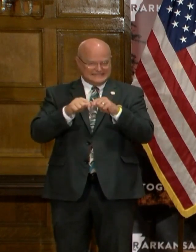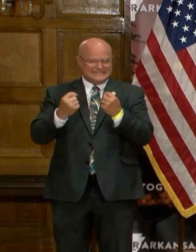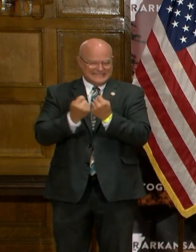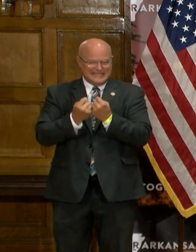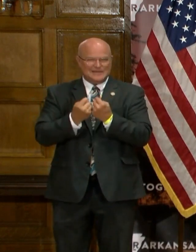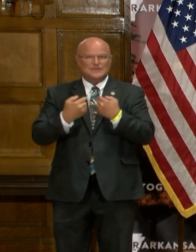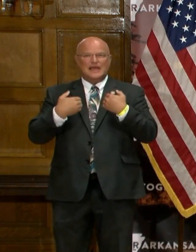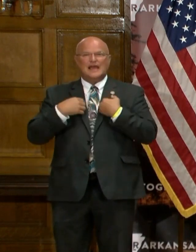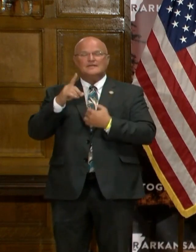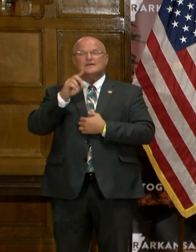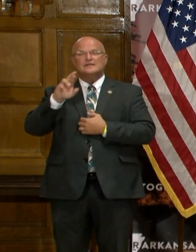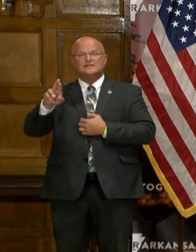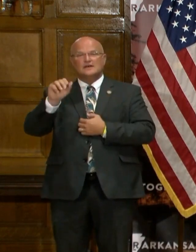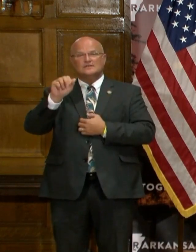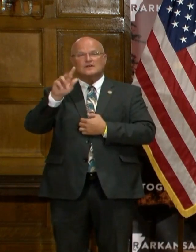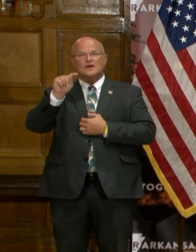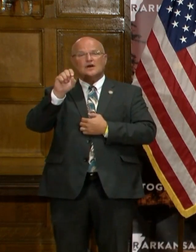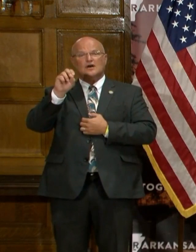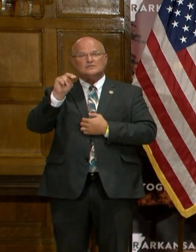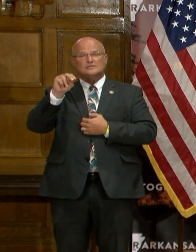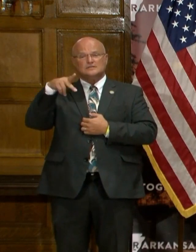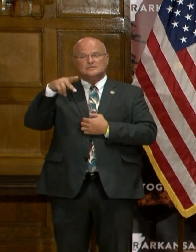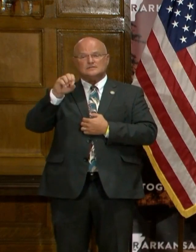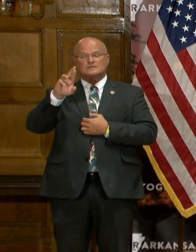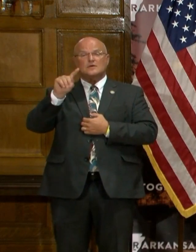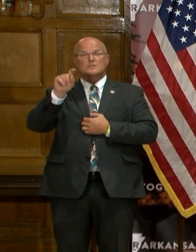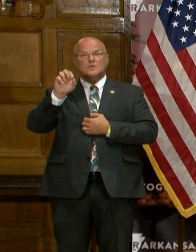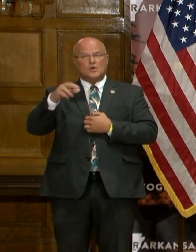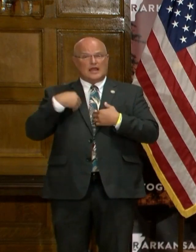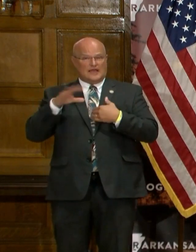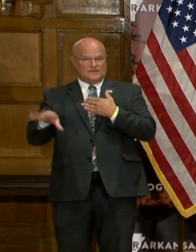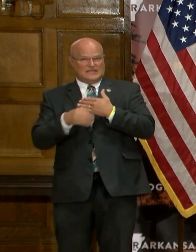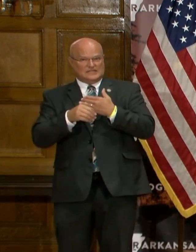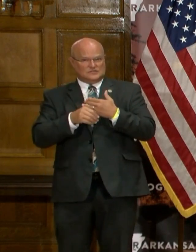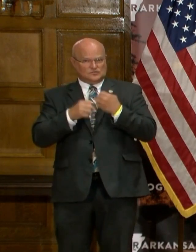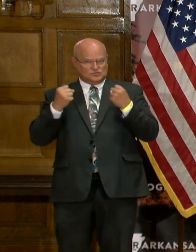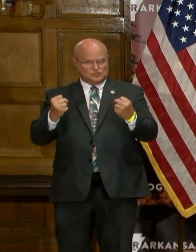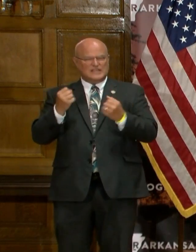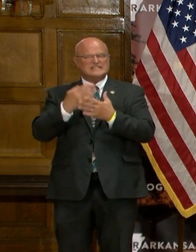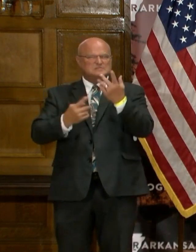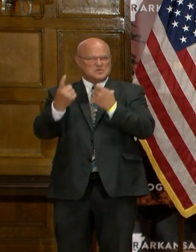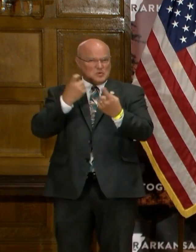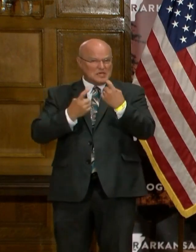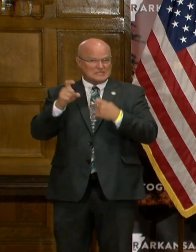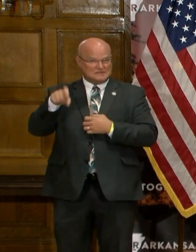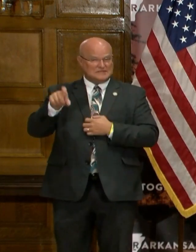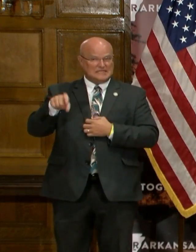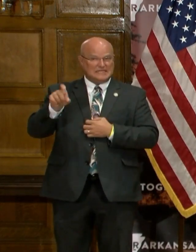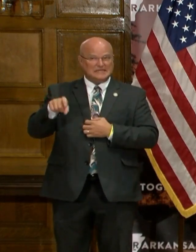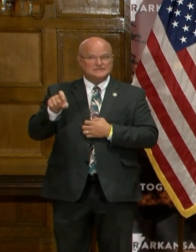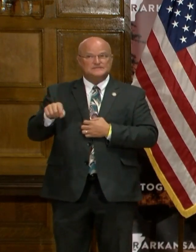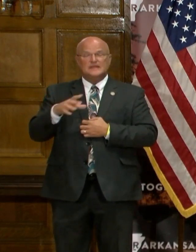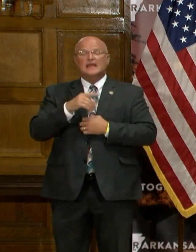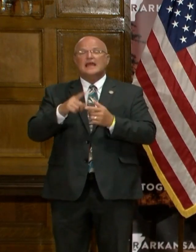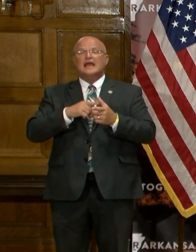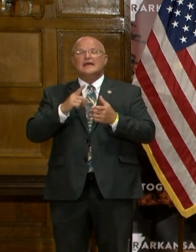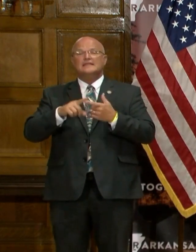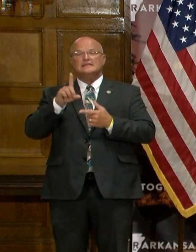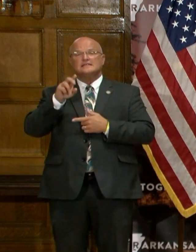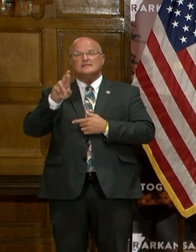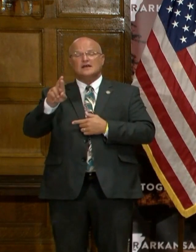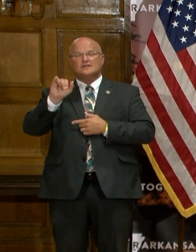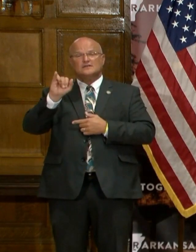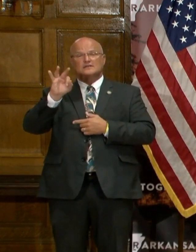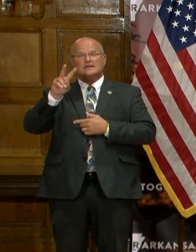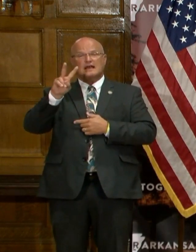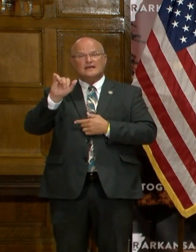And we have Dr. Austin Porter here to have additional strength on some questions if it need be. And then Dr. Ivy